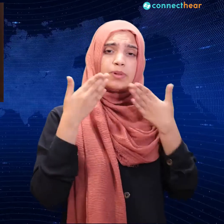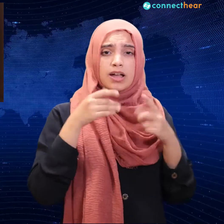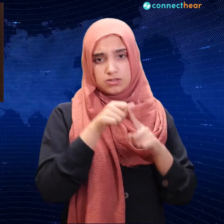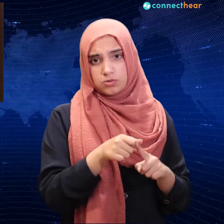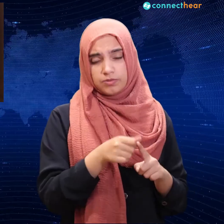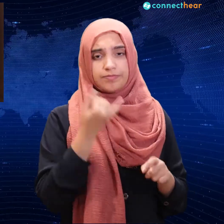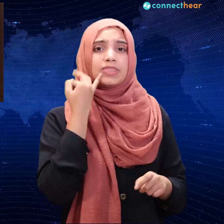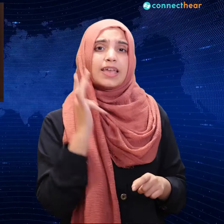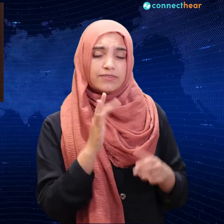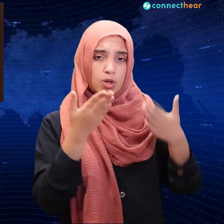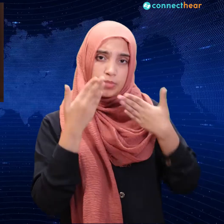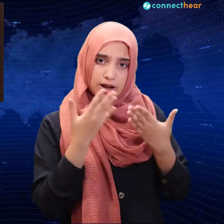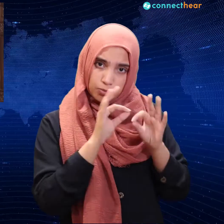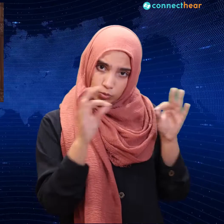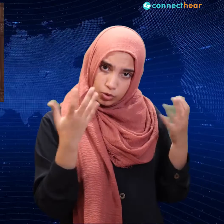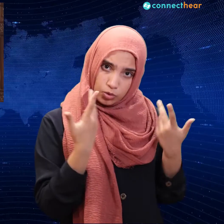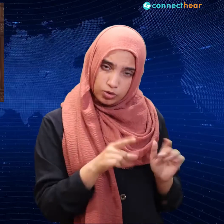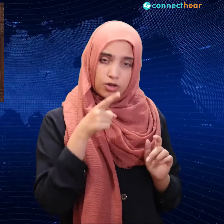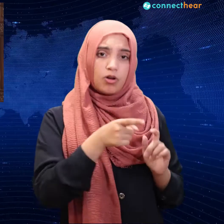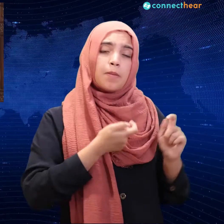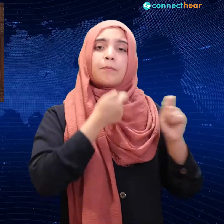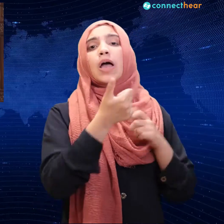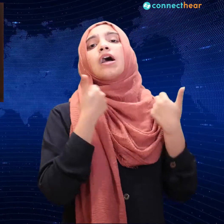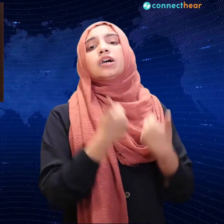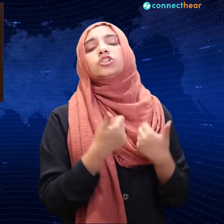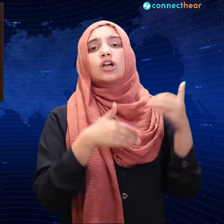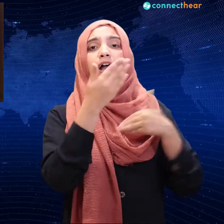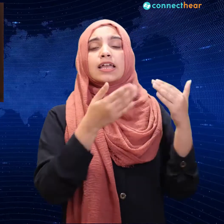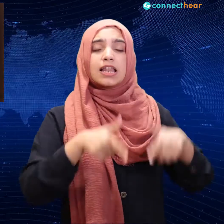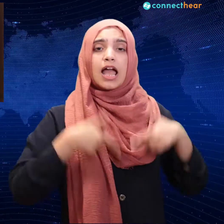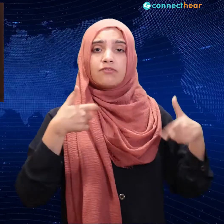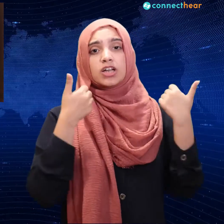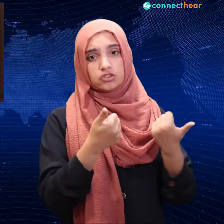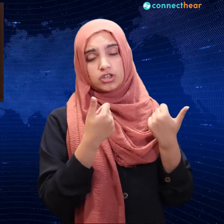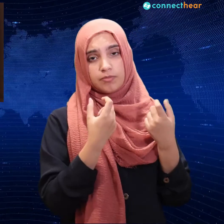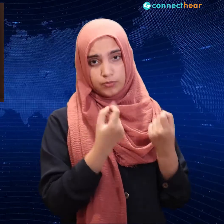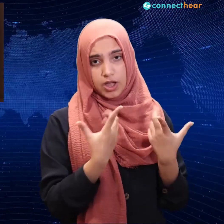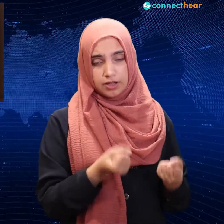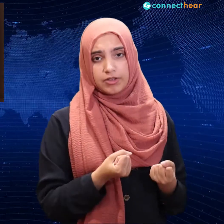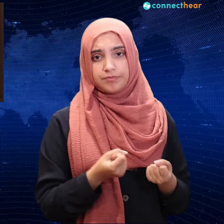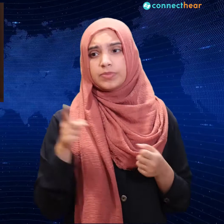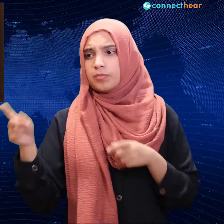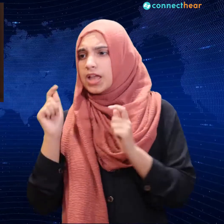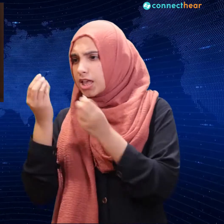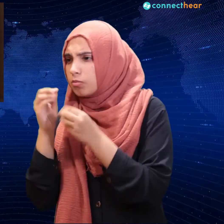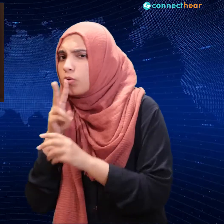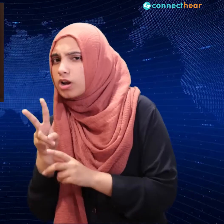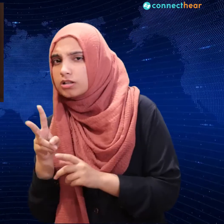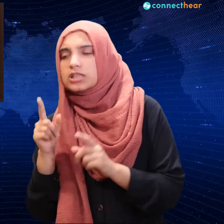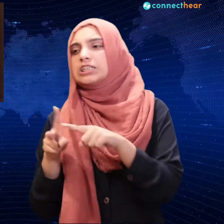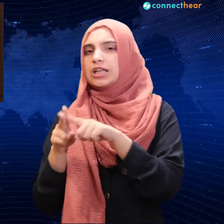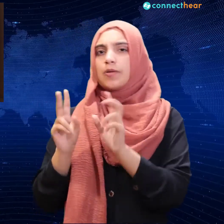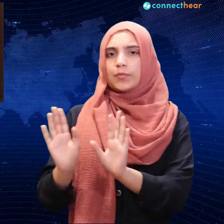they have education, they will get their own rights. Are men and women equal in your eyes? Just one point. No